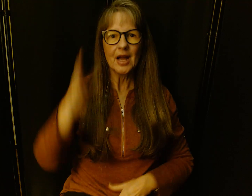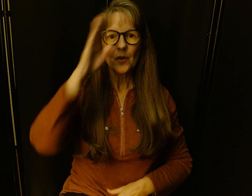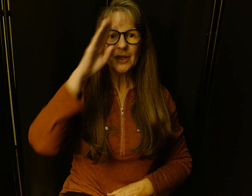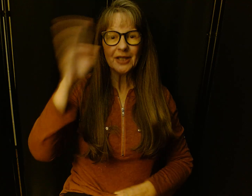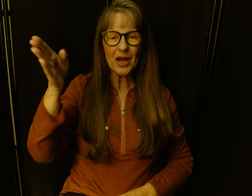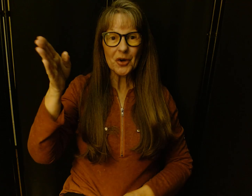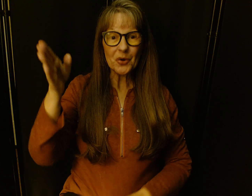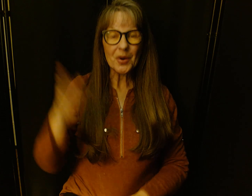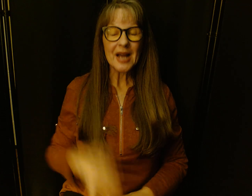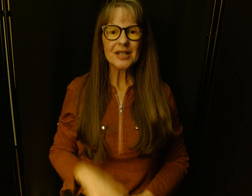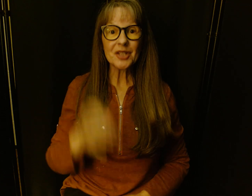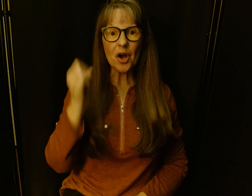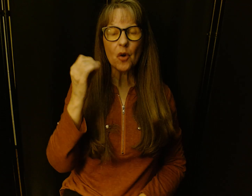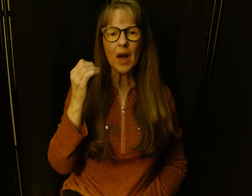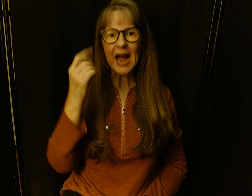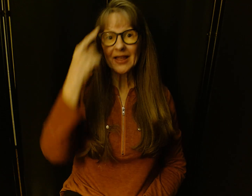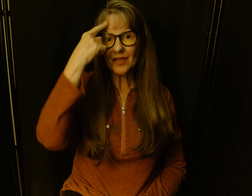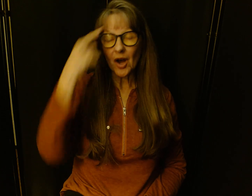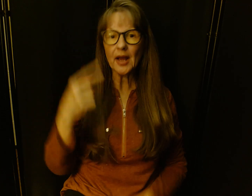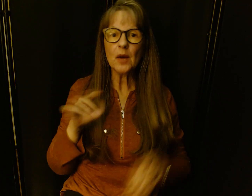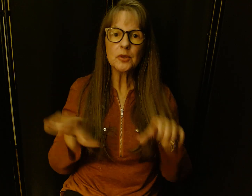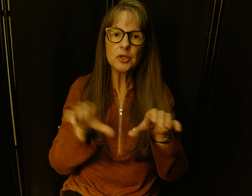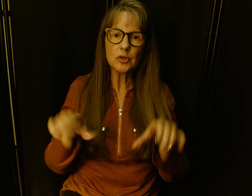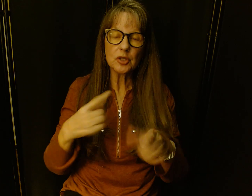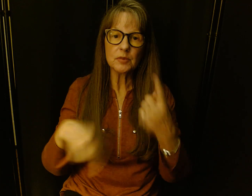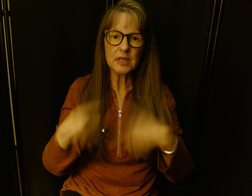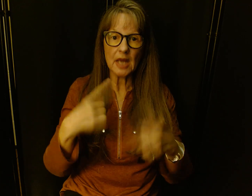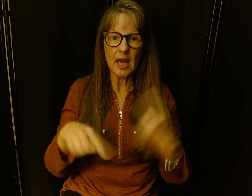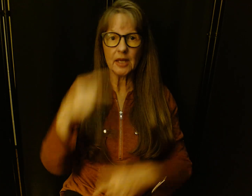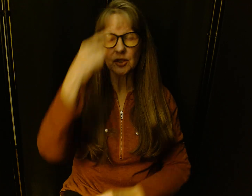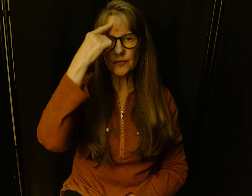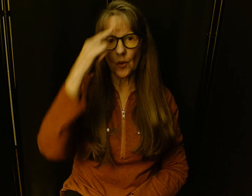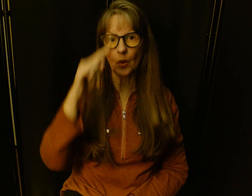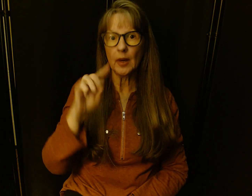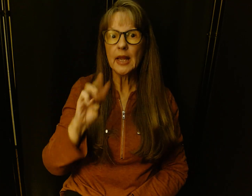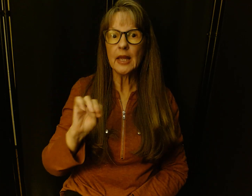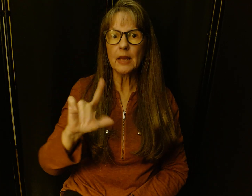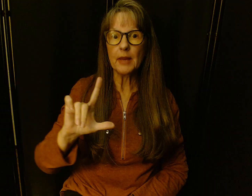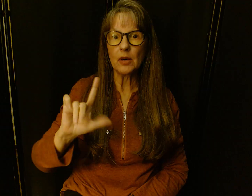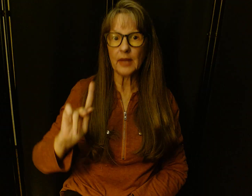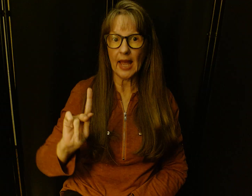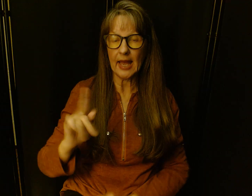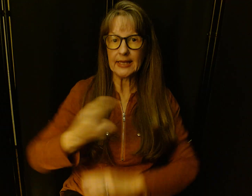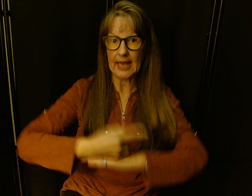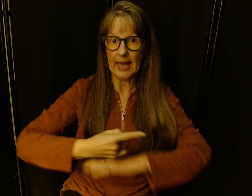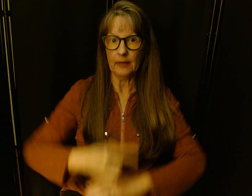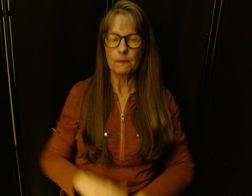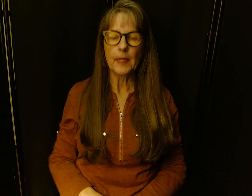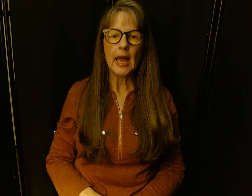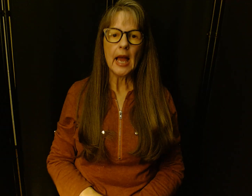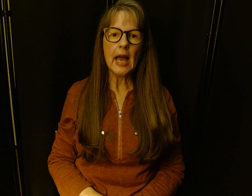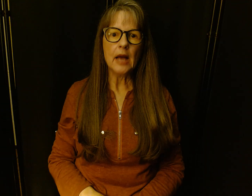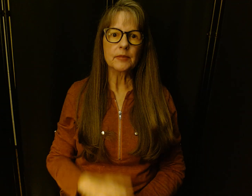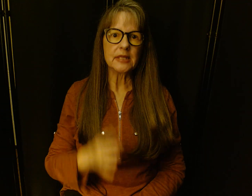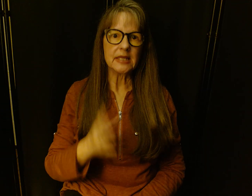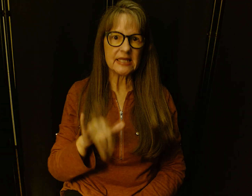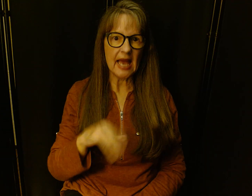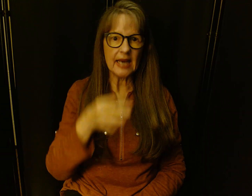Well, hello. So I thought I would do some signs for MLK Day, since that is